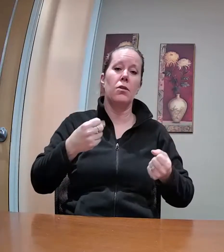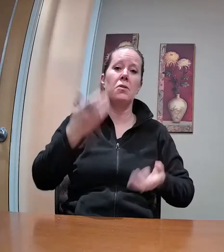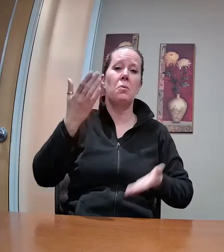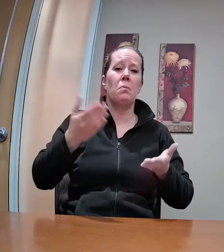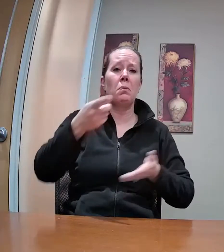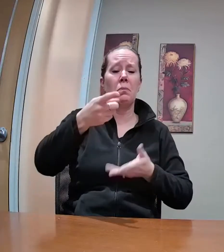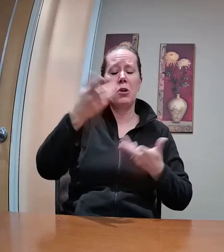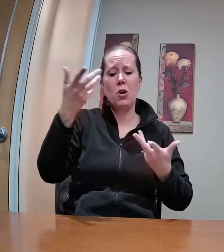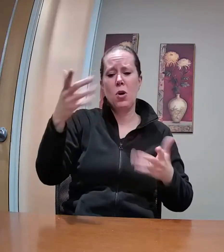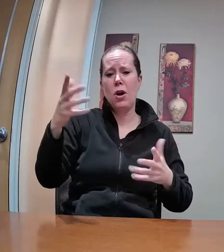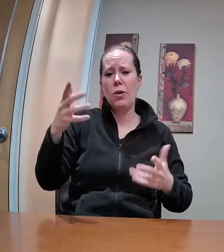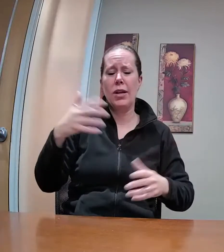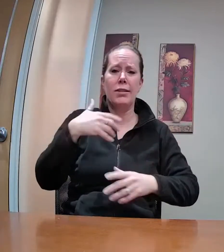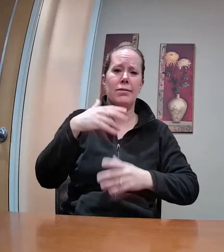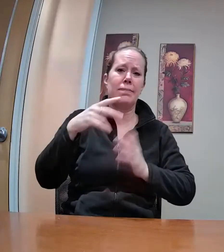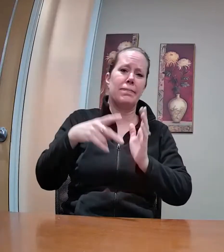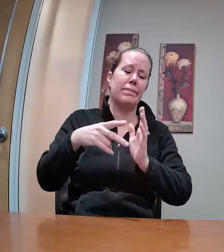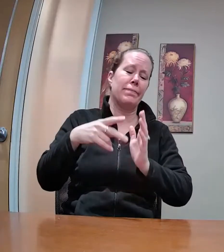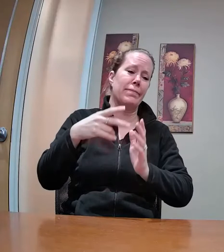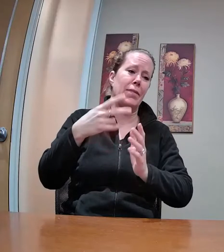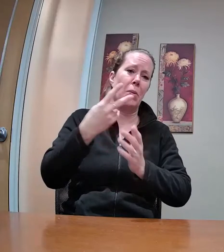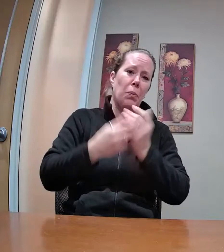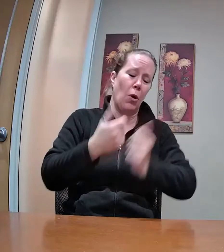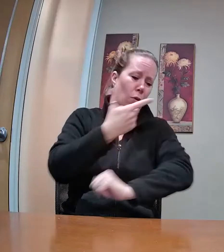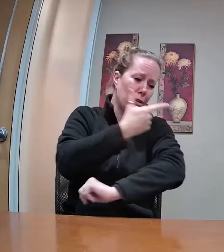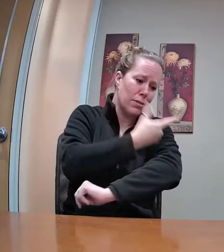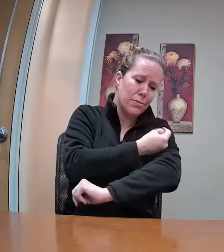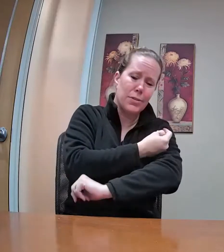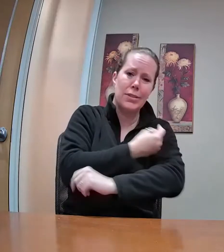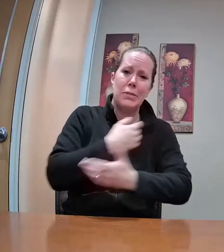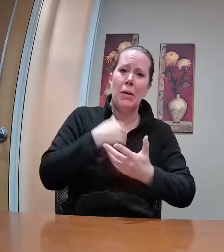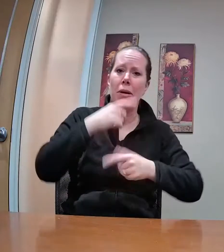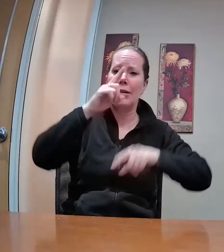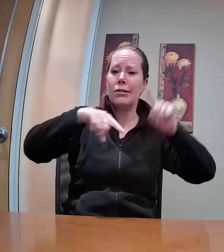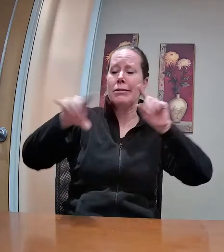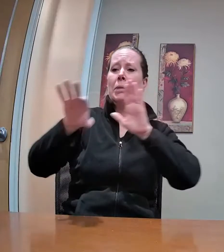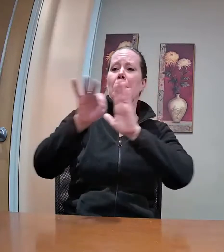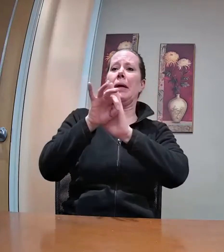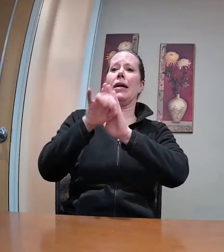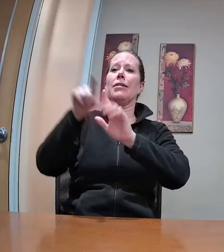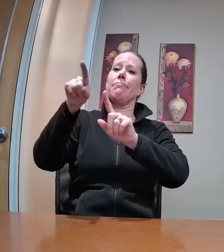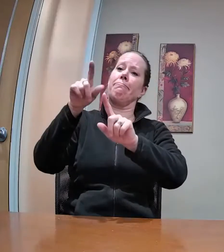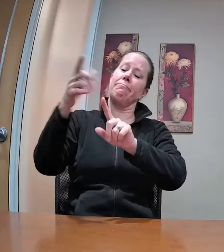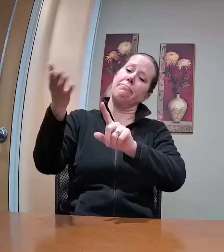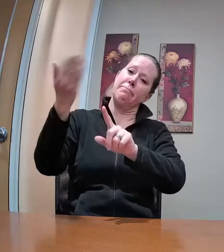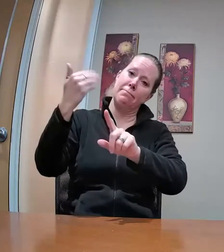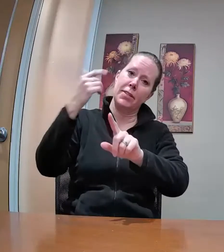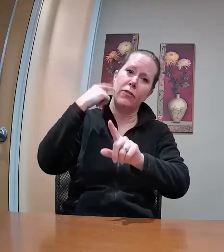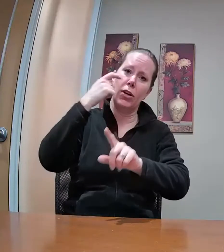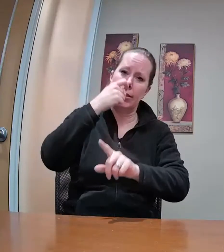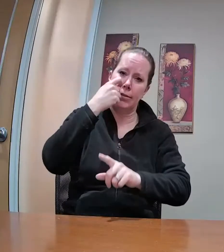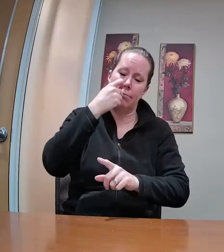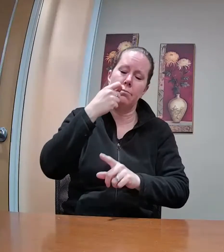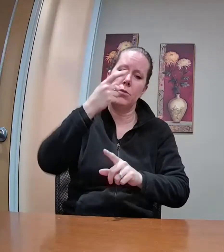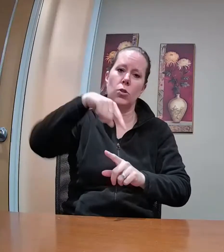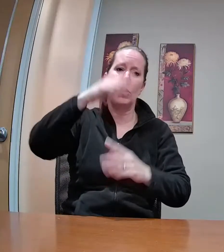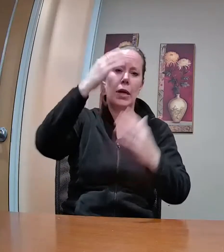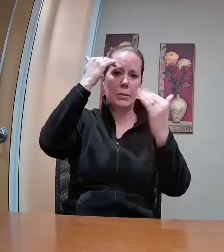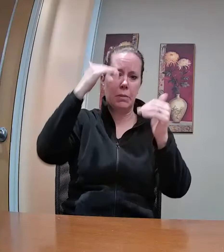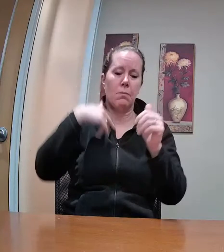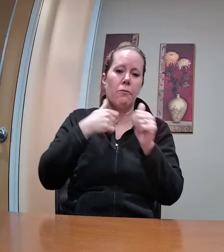been doubly vaccinated, you might be that random person, and you are expected to follow